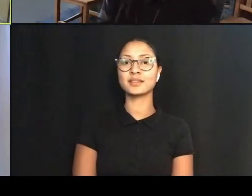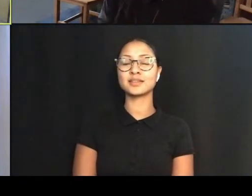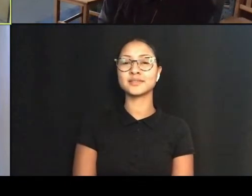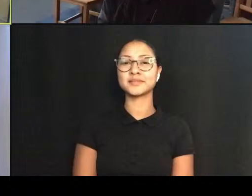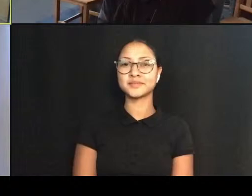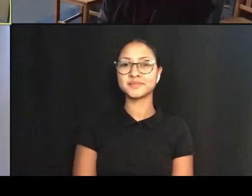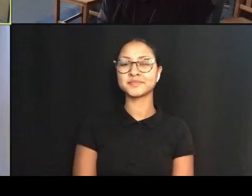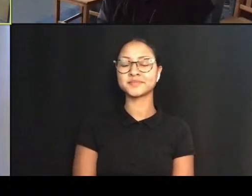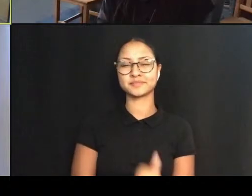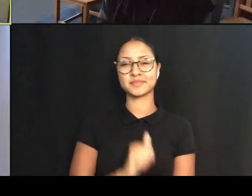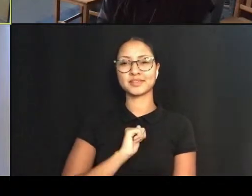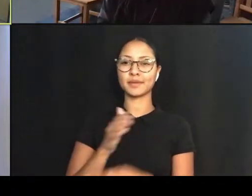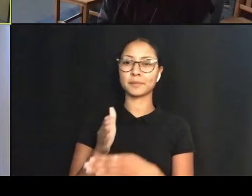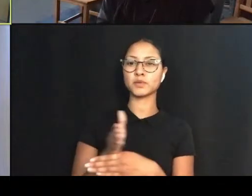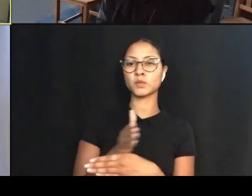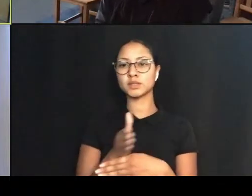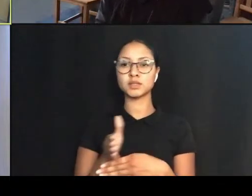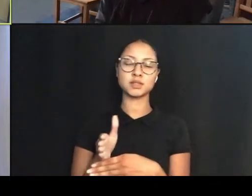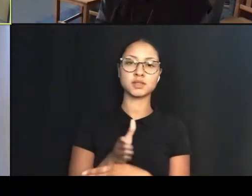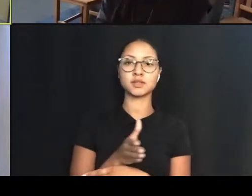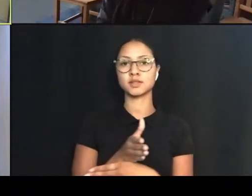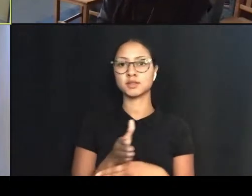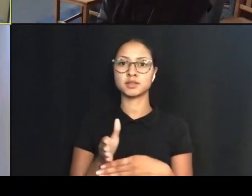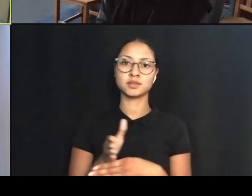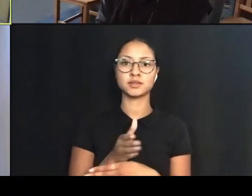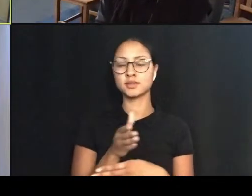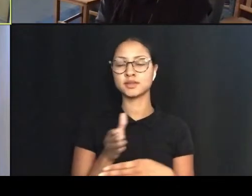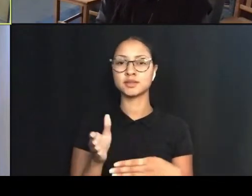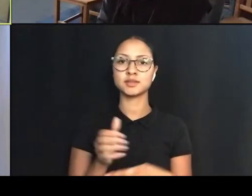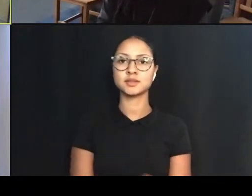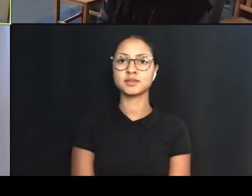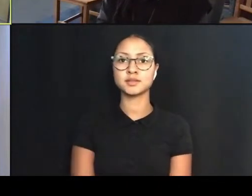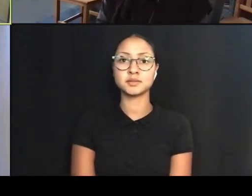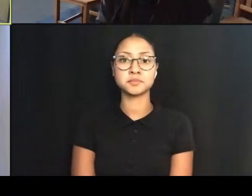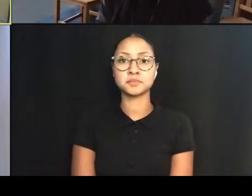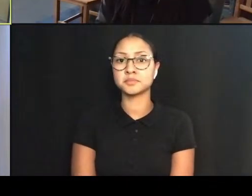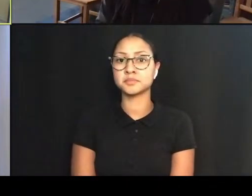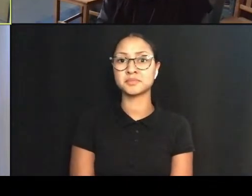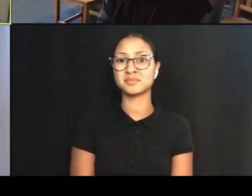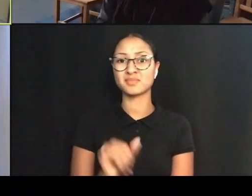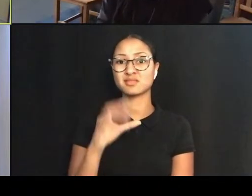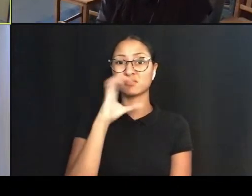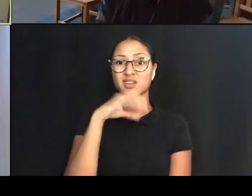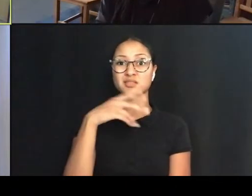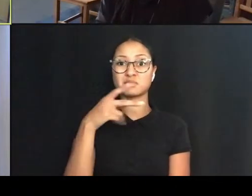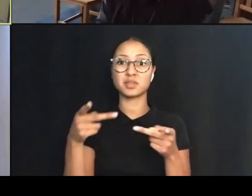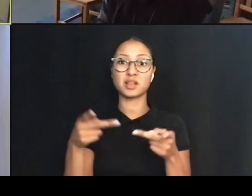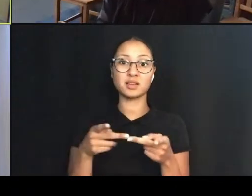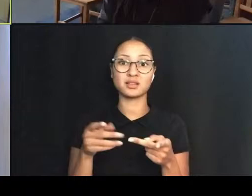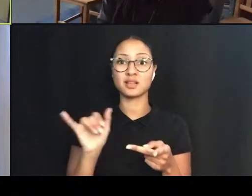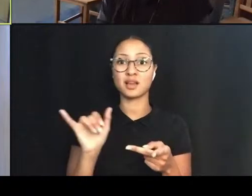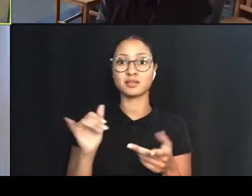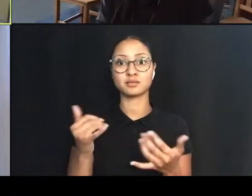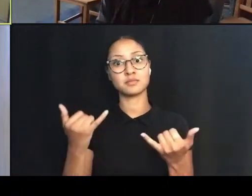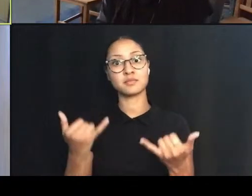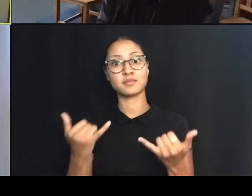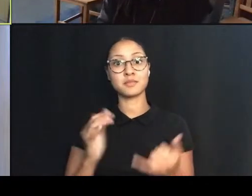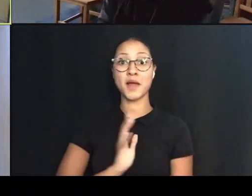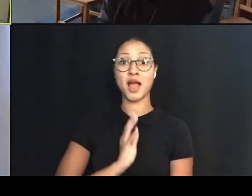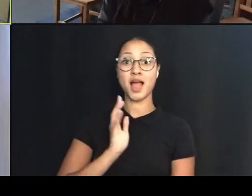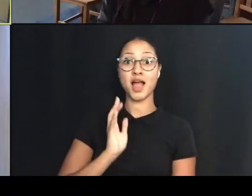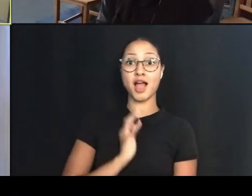area, you know what I'm saying? I'm just in this strange place where it's like this contemporary and traditional self.